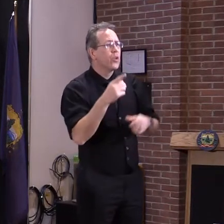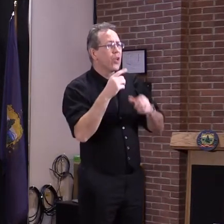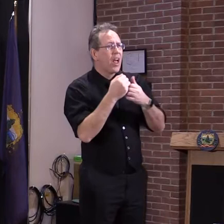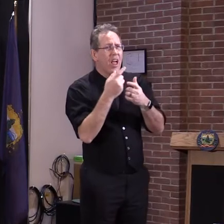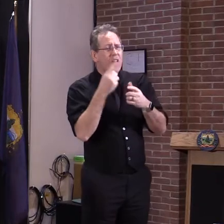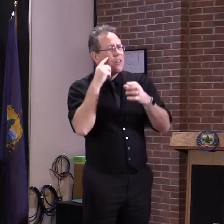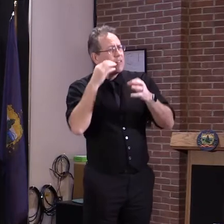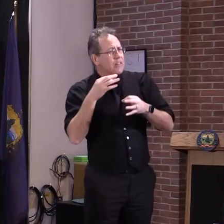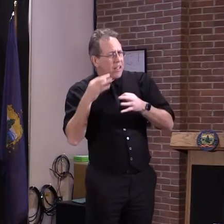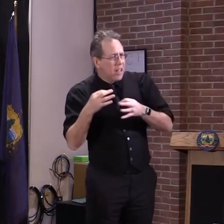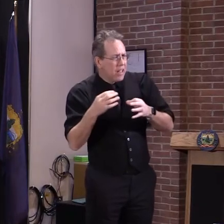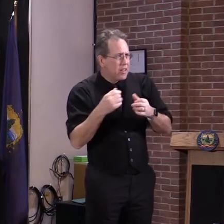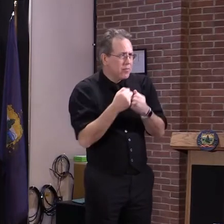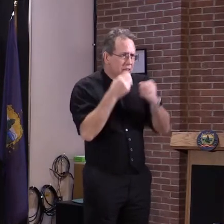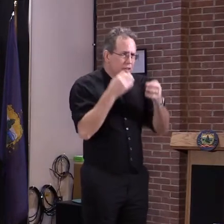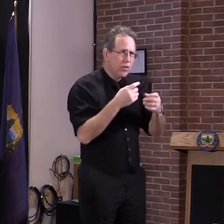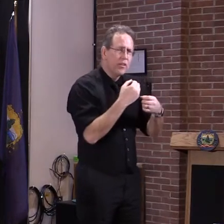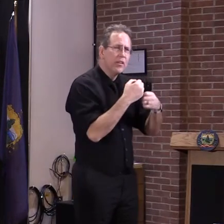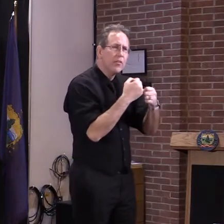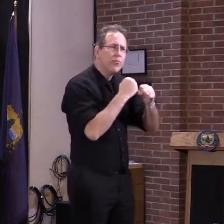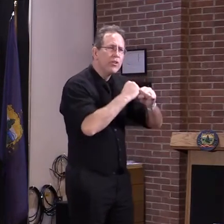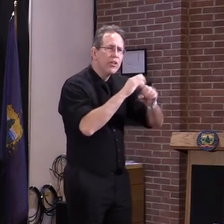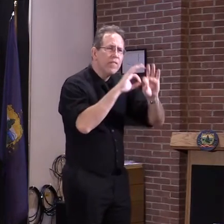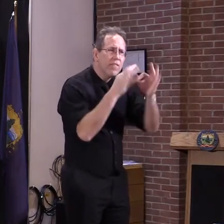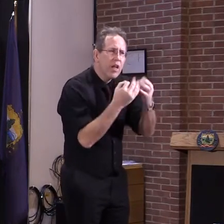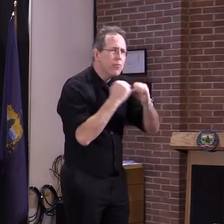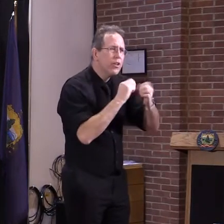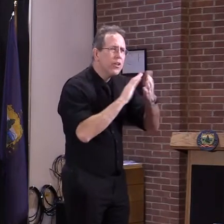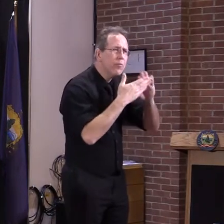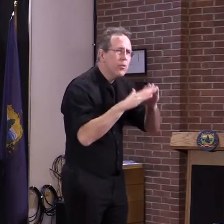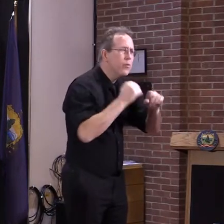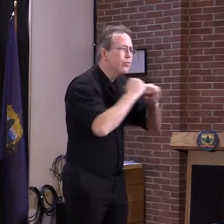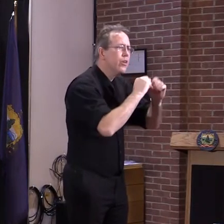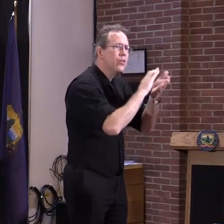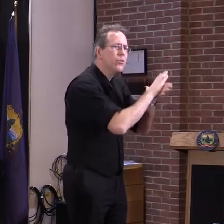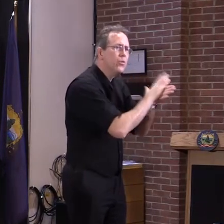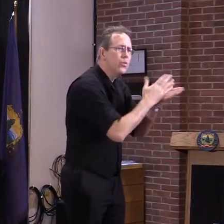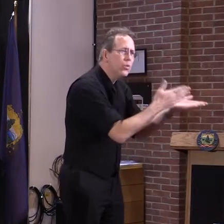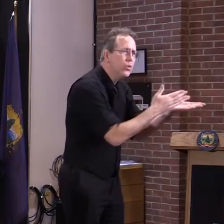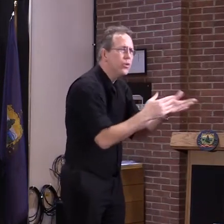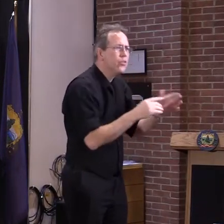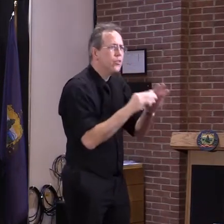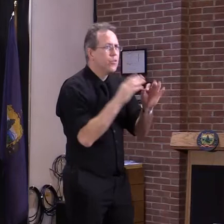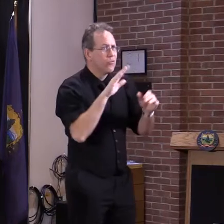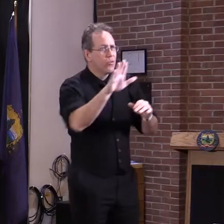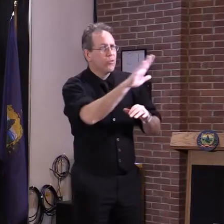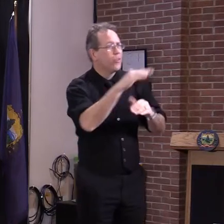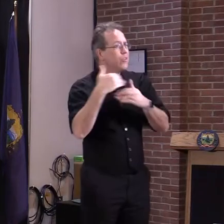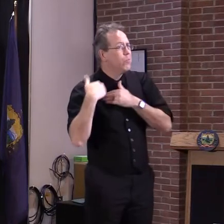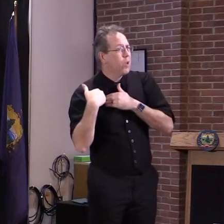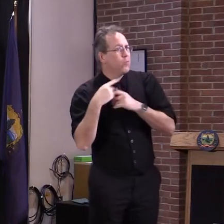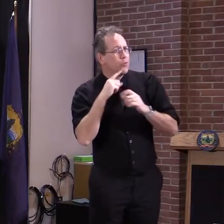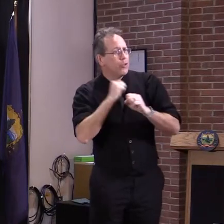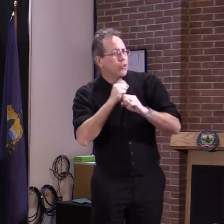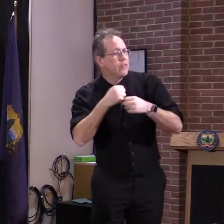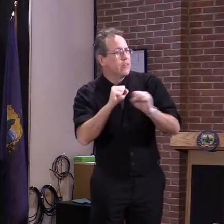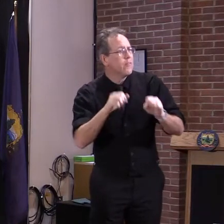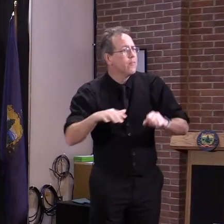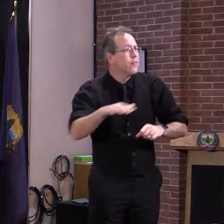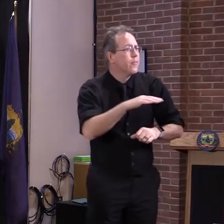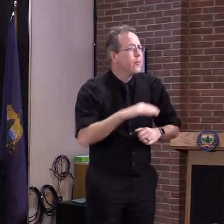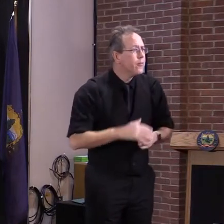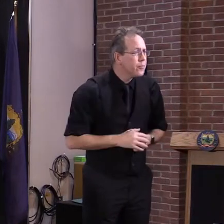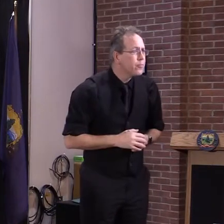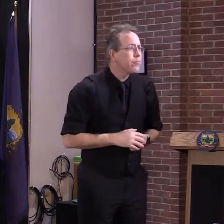their families, which can be unsettling for schools. But it is necessary to identify cases more quickly